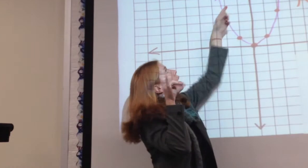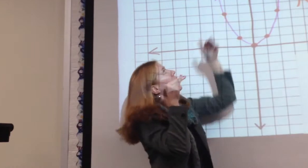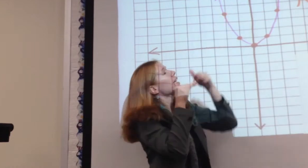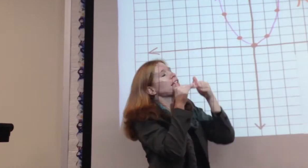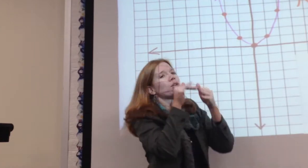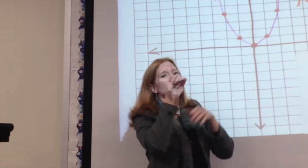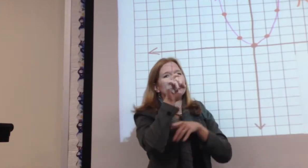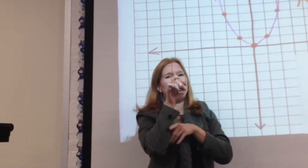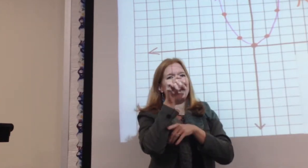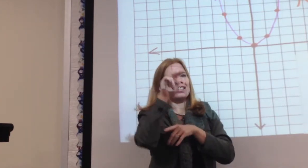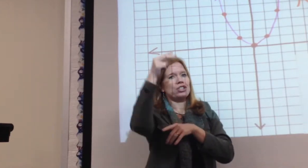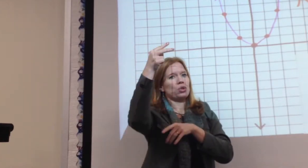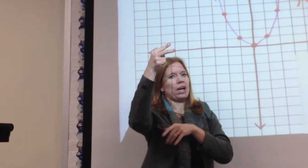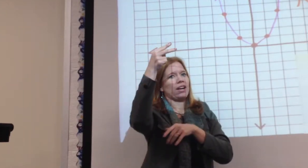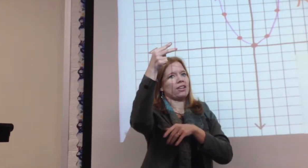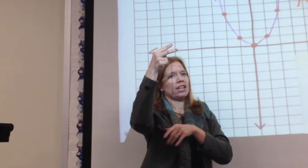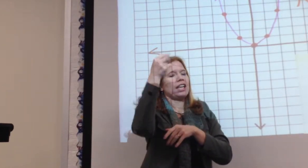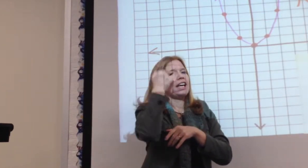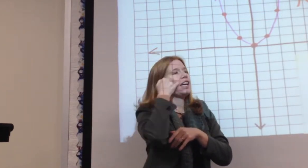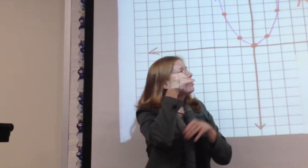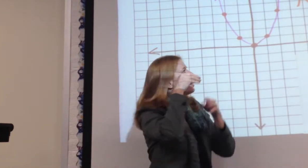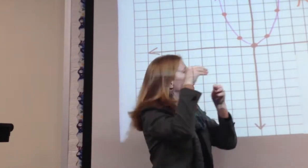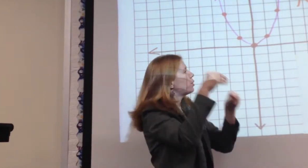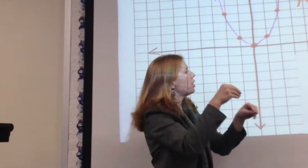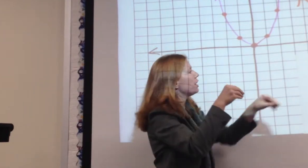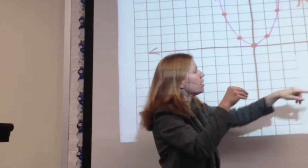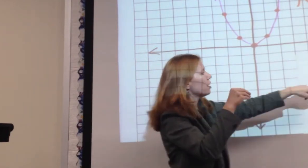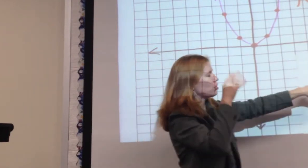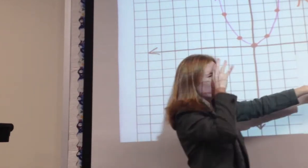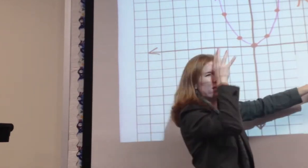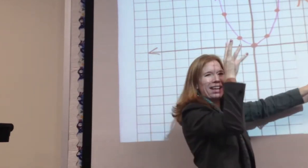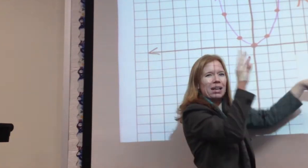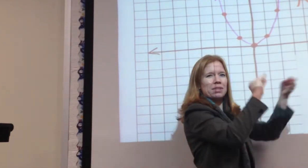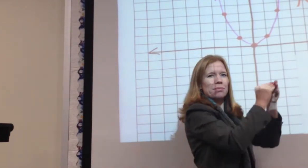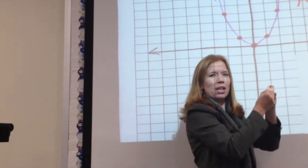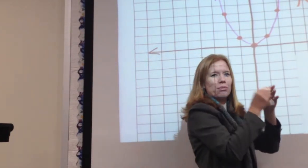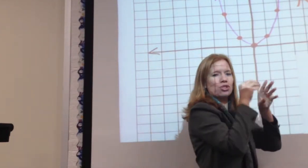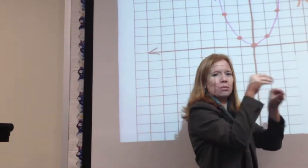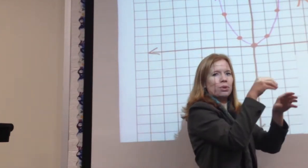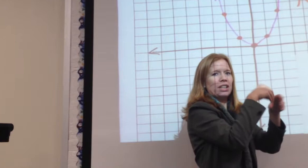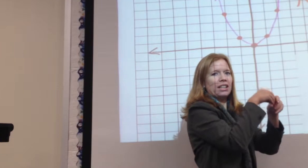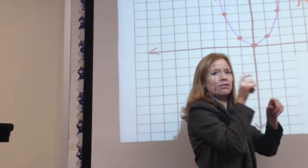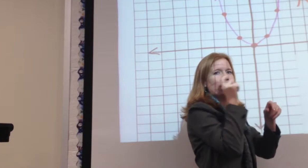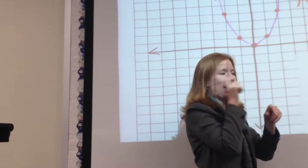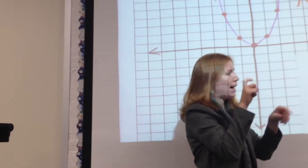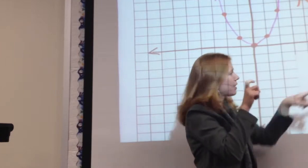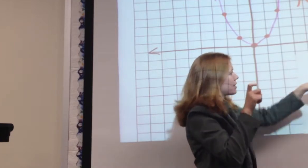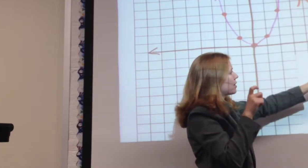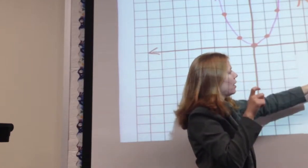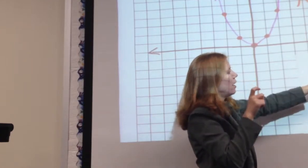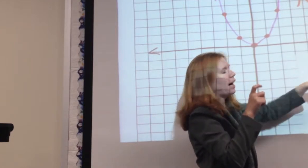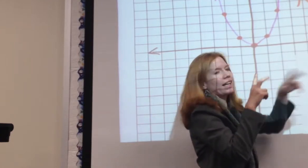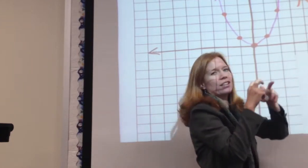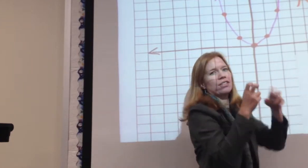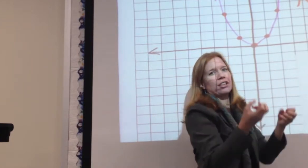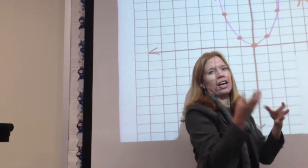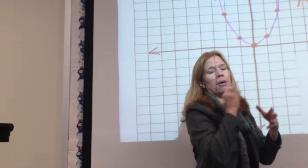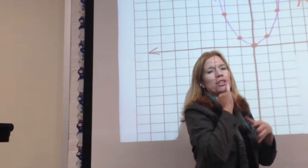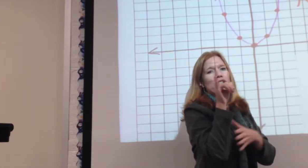y equals x squared. If I just make up some numbers to put in for x, I can figure out how much is